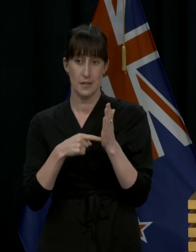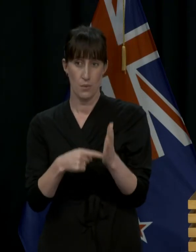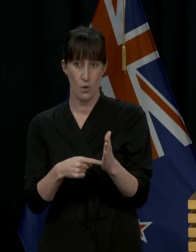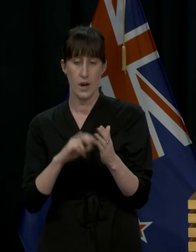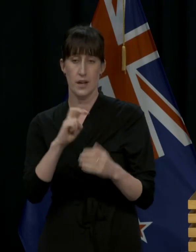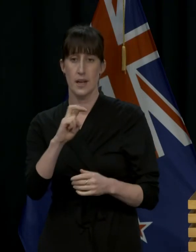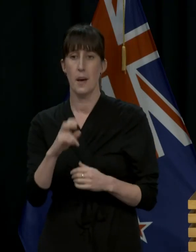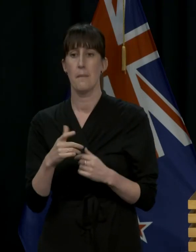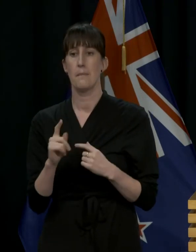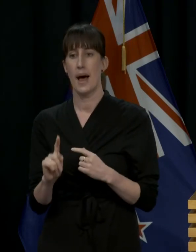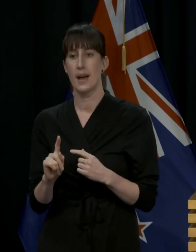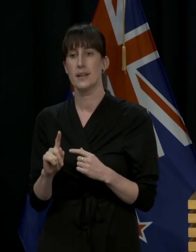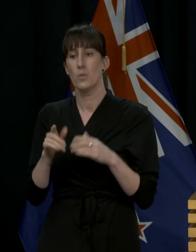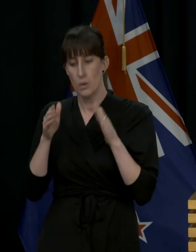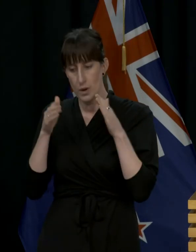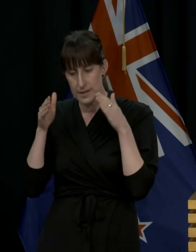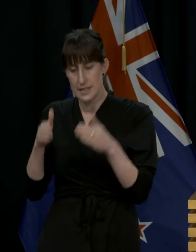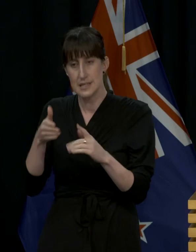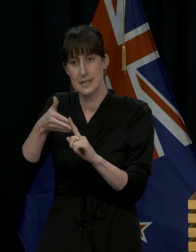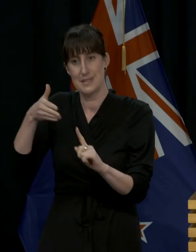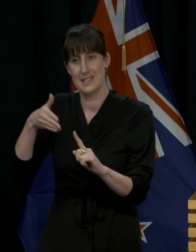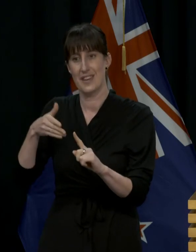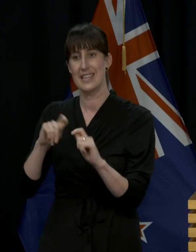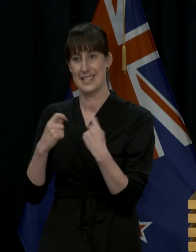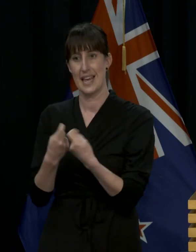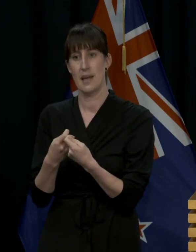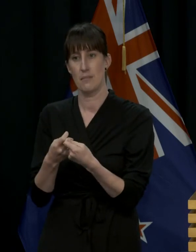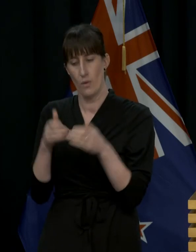focused on delivery of some of that $42 billion worth